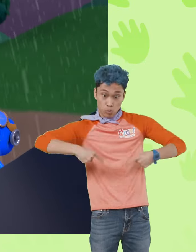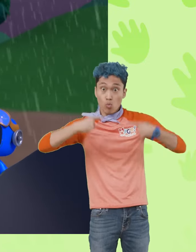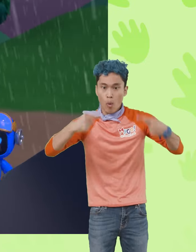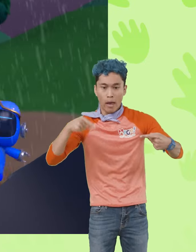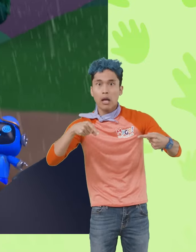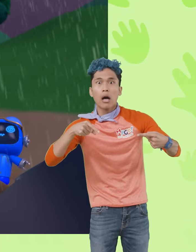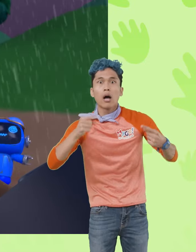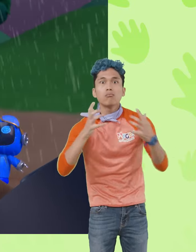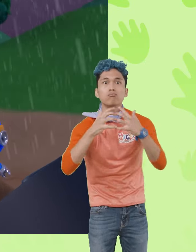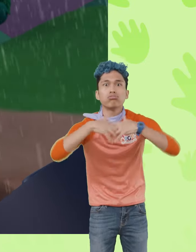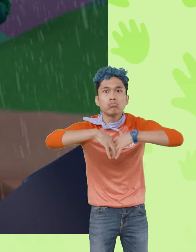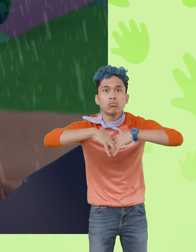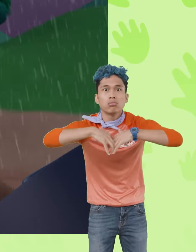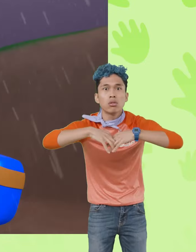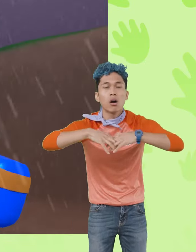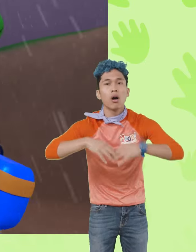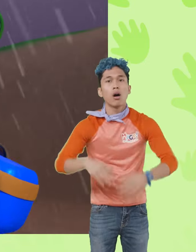trap.